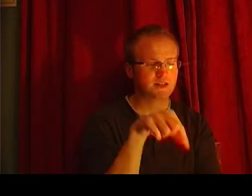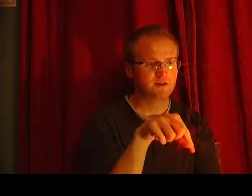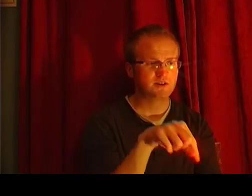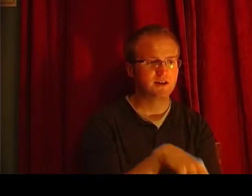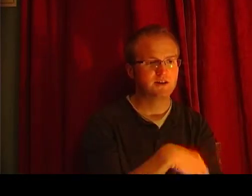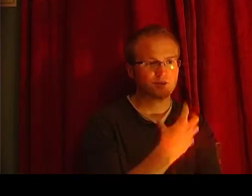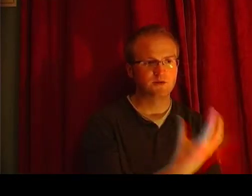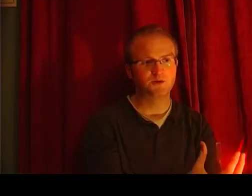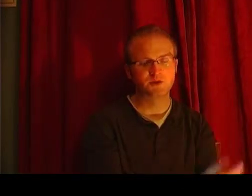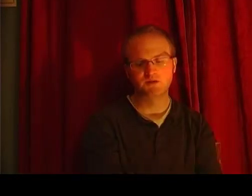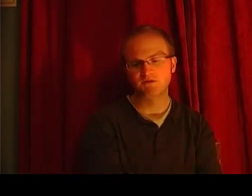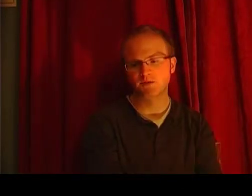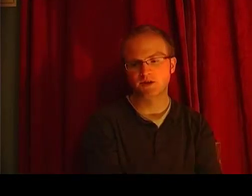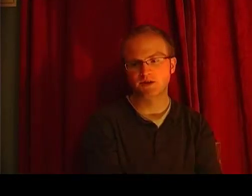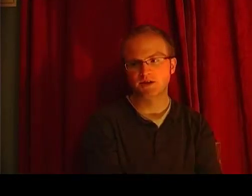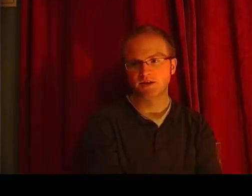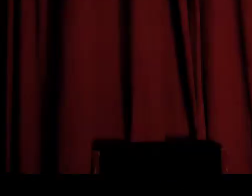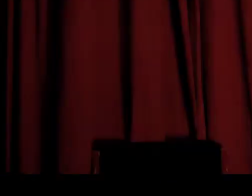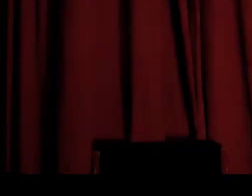down, or really read very much.